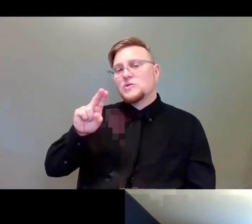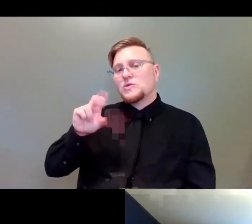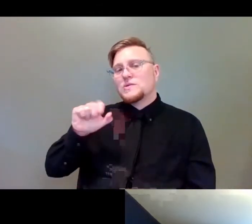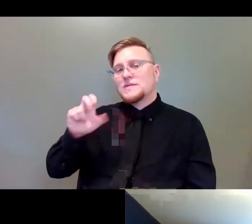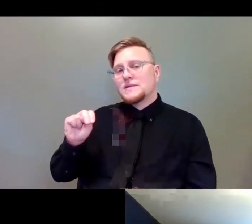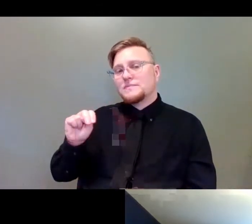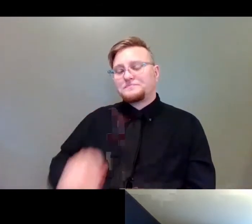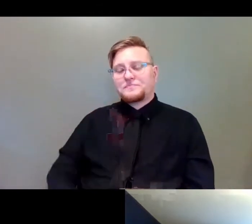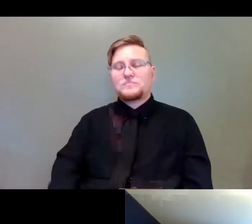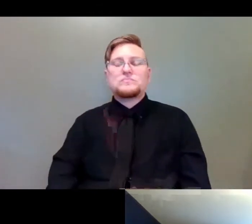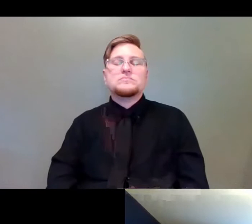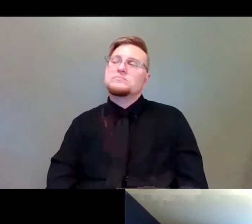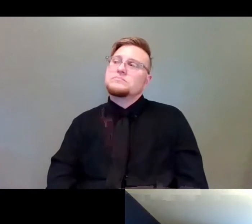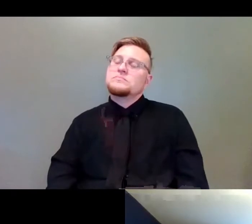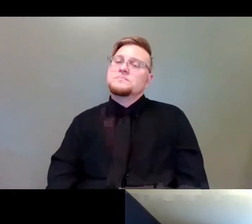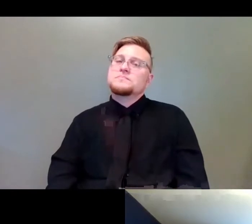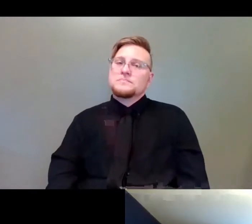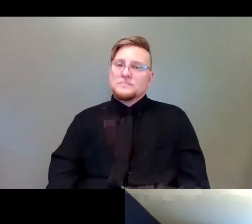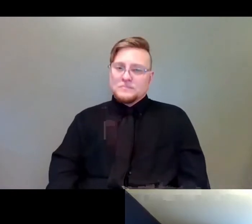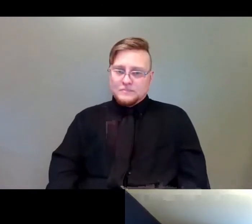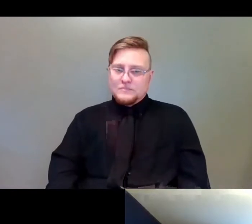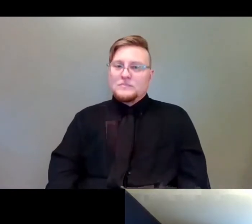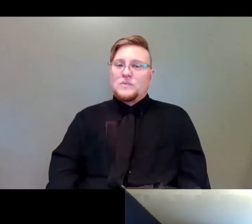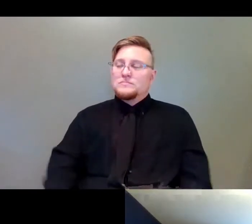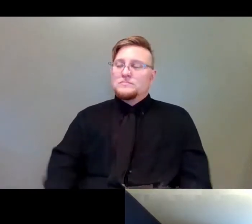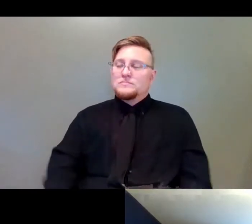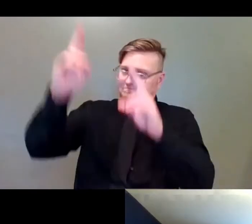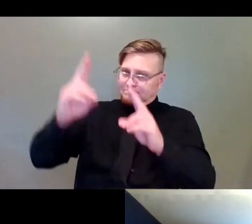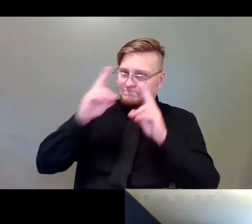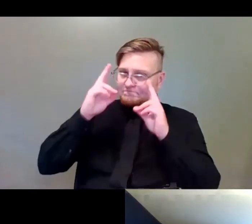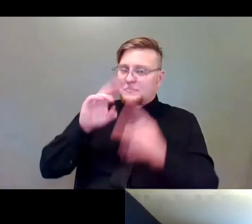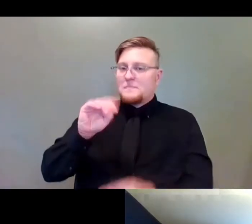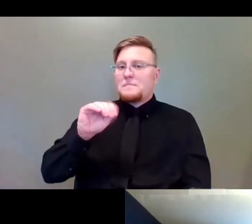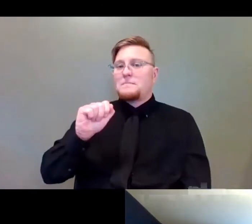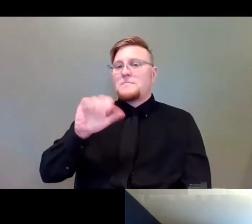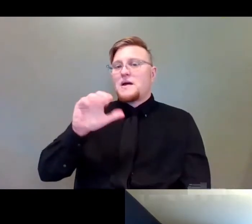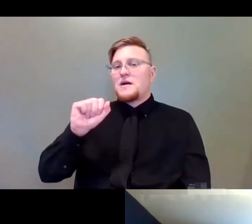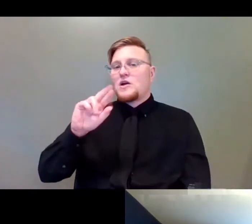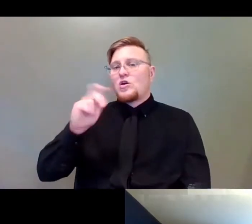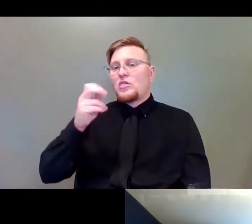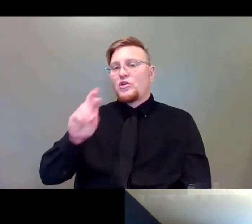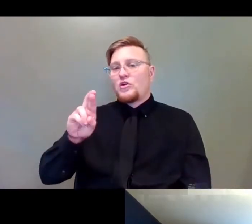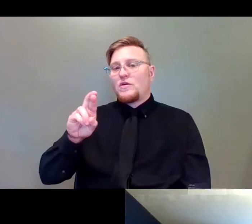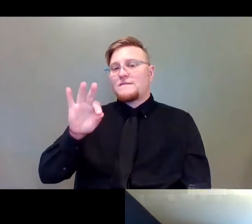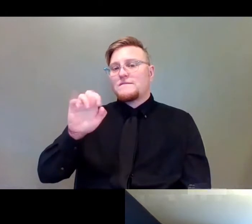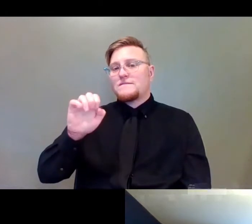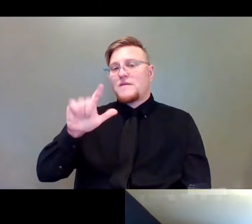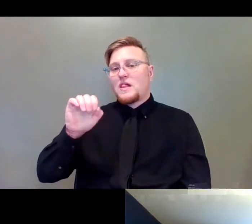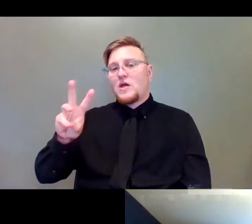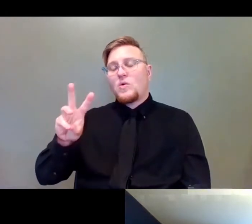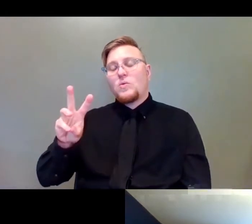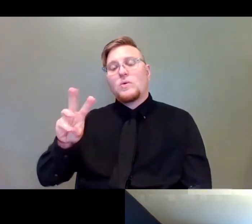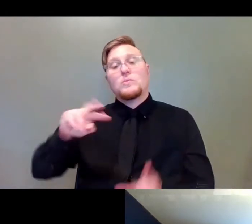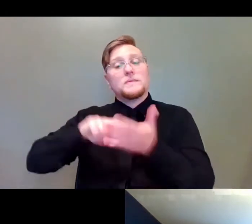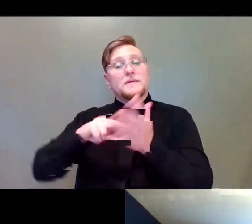As I said, I have this, the honor of being a MacArthur Fellow, which is a fellowship that people get from many